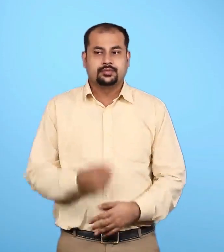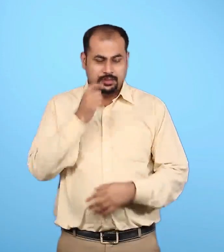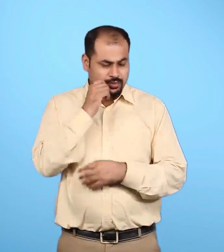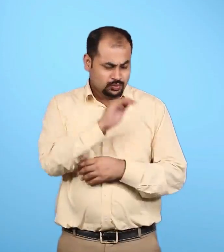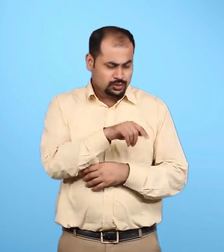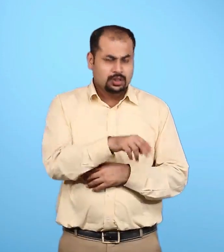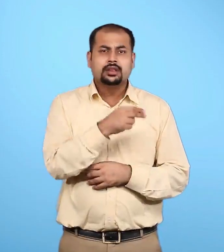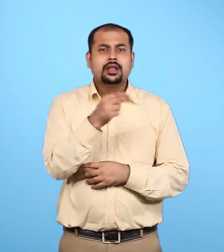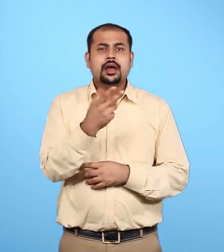Madhav